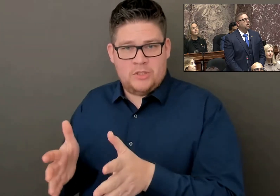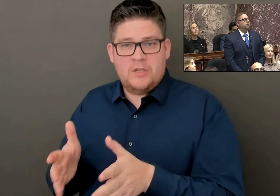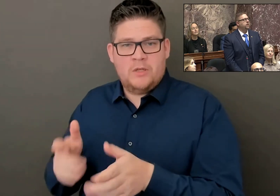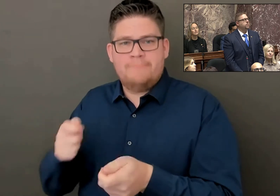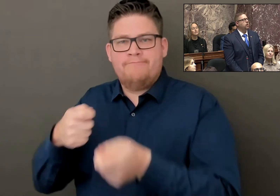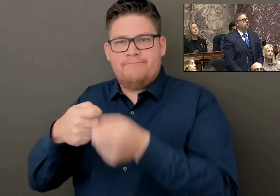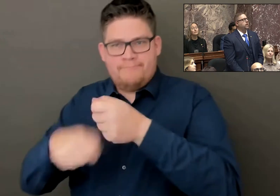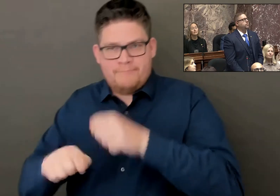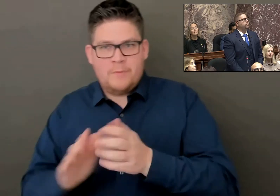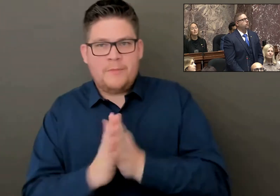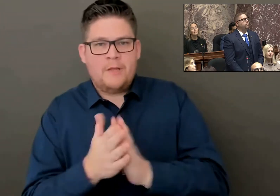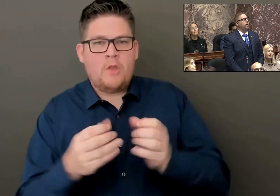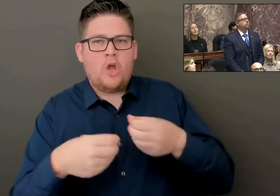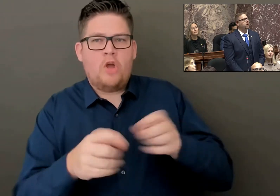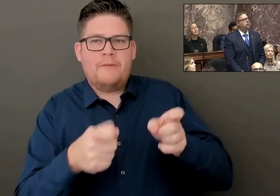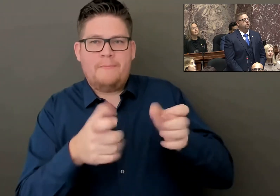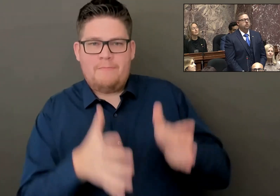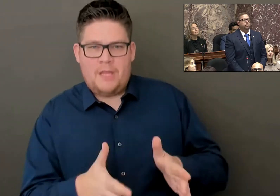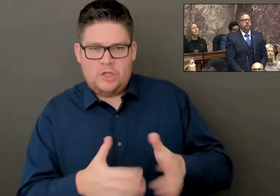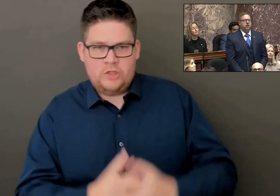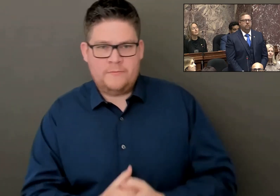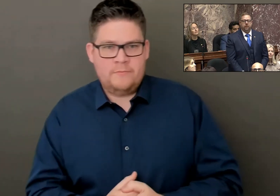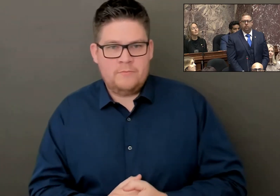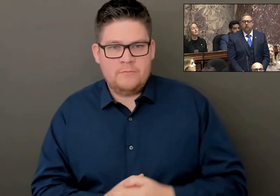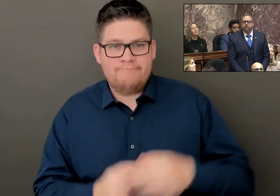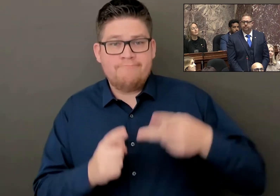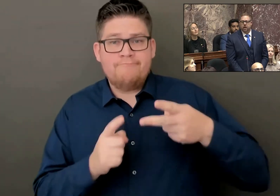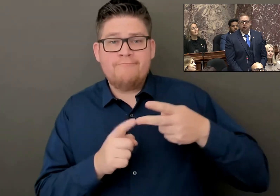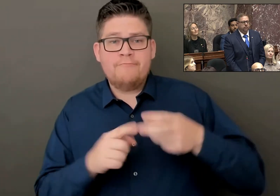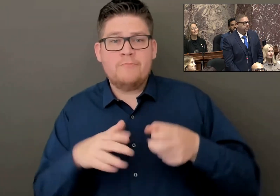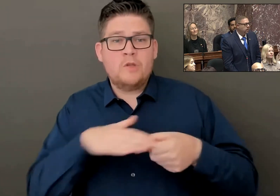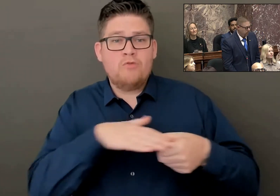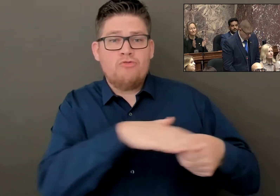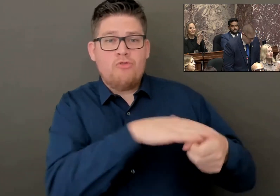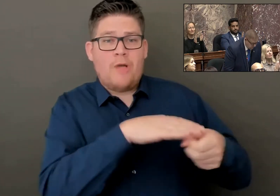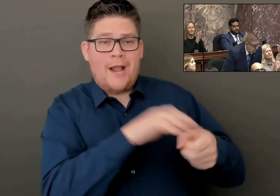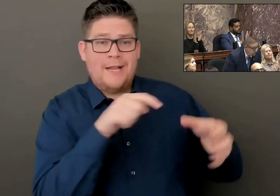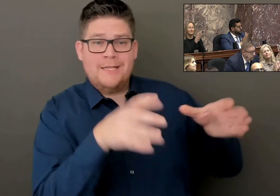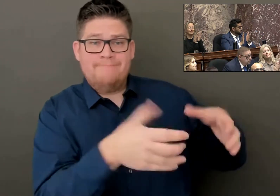president, Vince Miller, and his beautiful wife, Kim. So please make them feel welcome. Thank you.